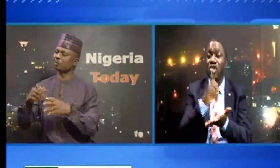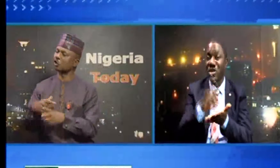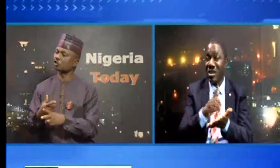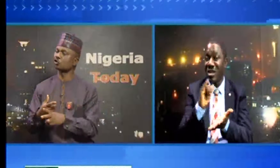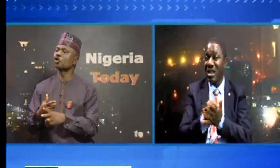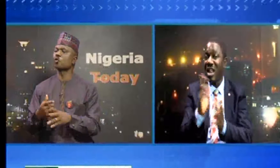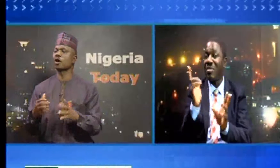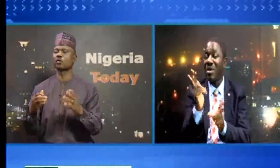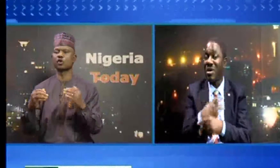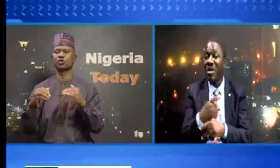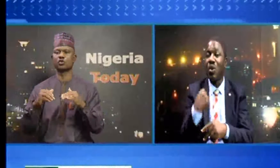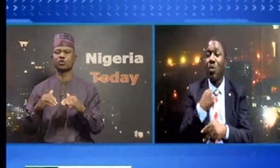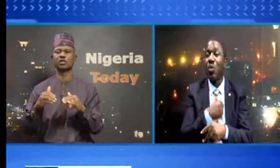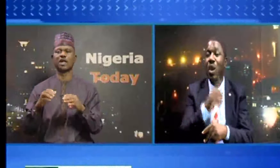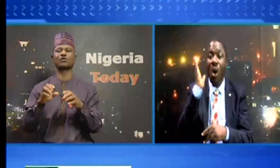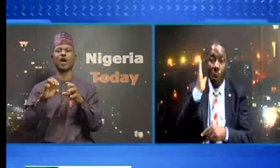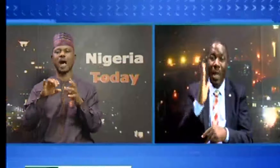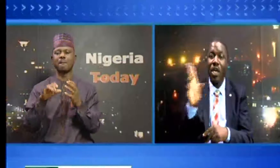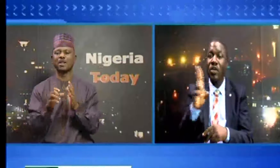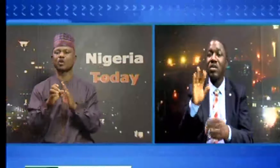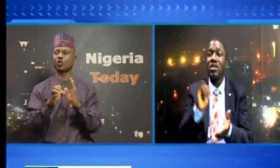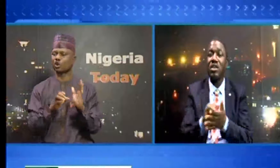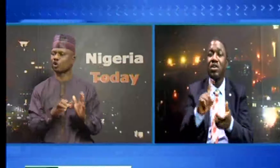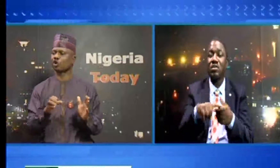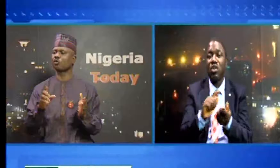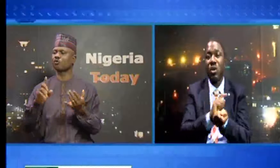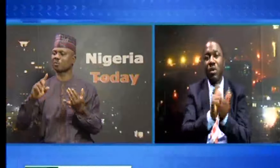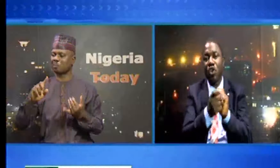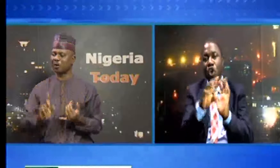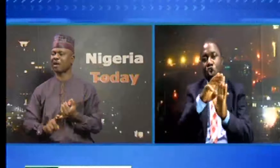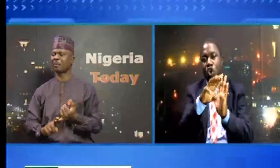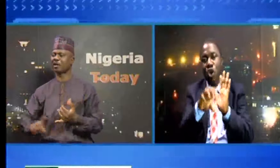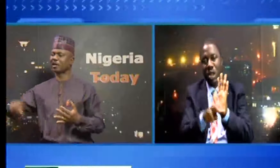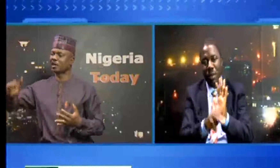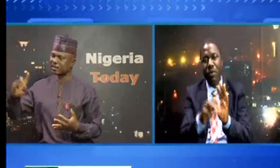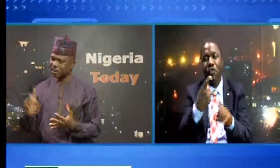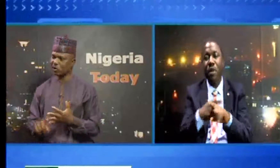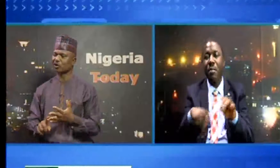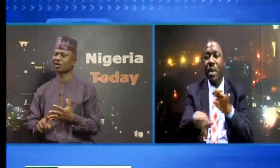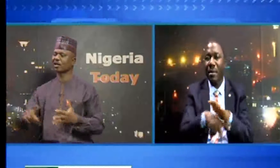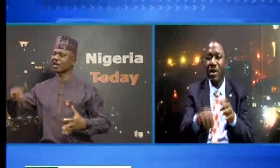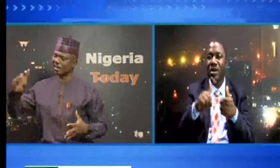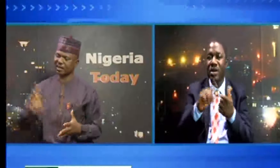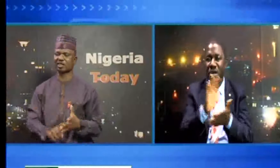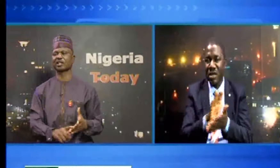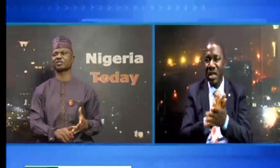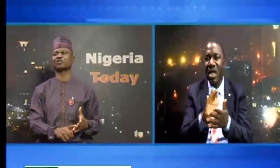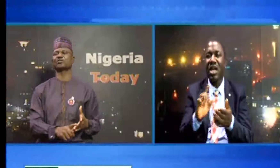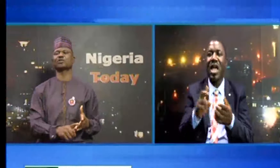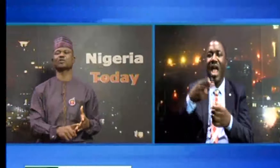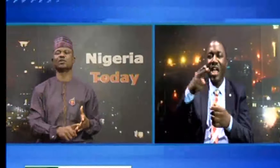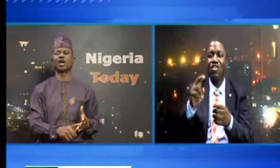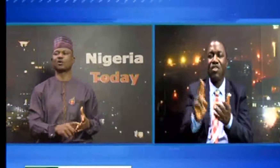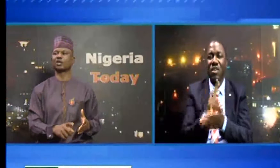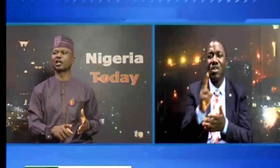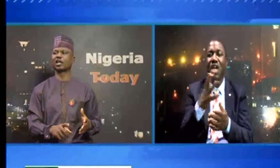been produced, we are going to use that to amend the curriculum from primary, secondary, and tertiary